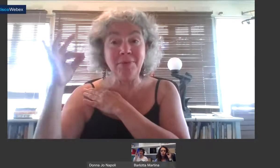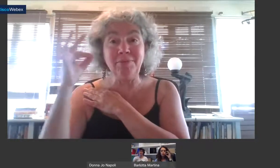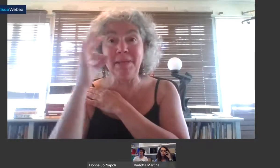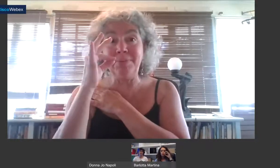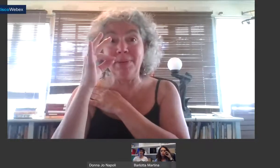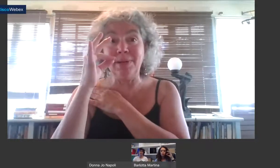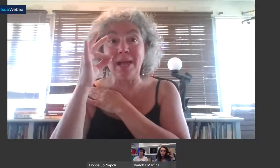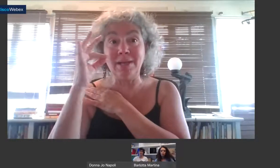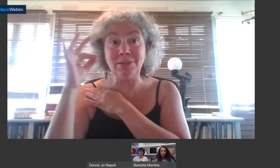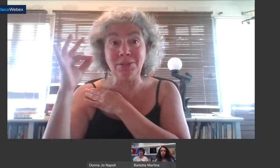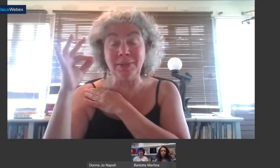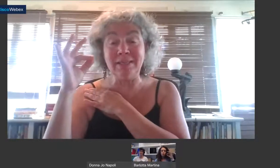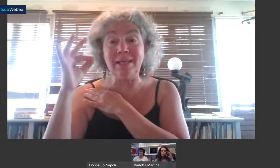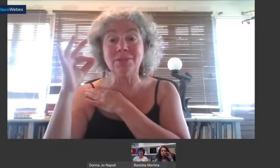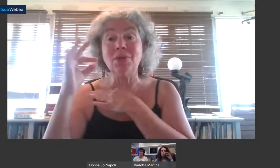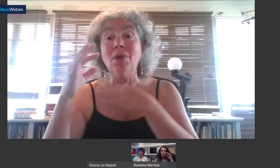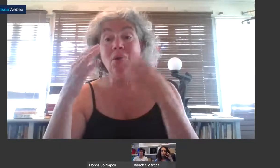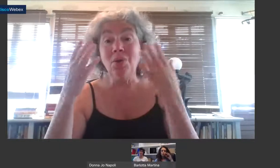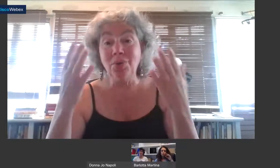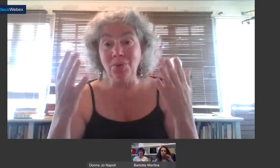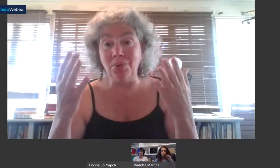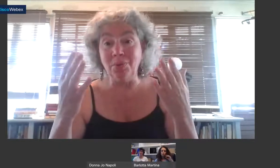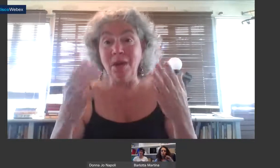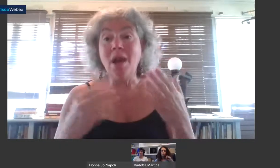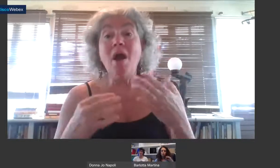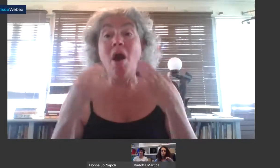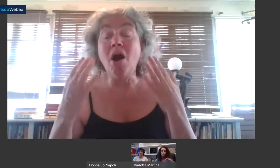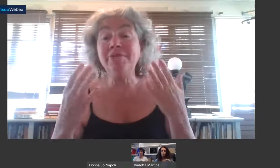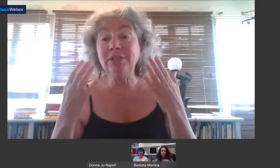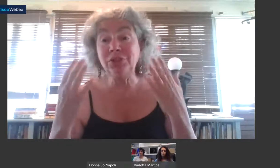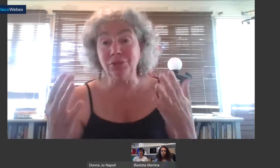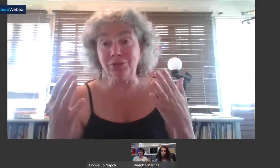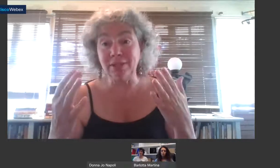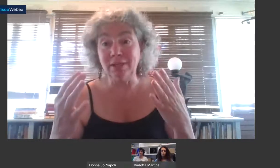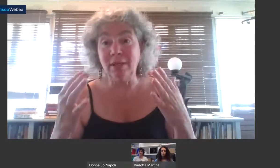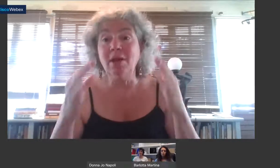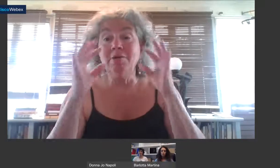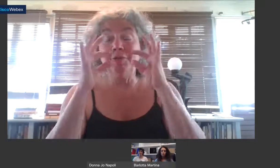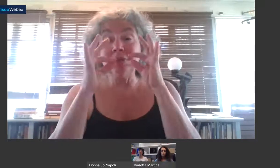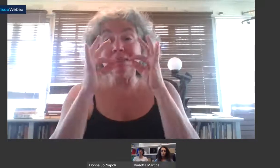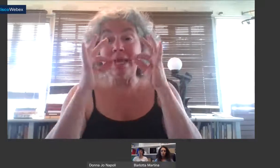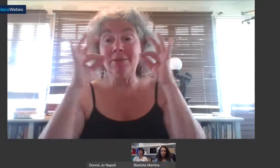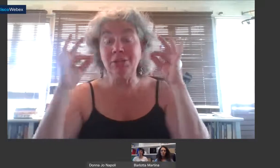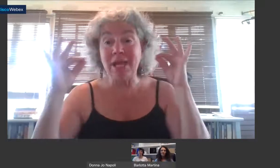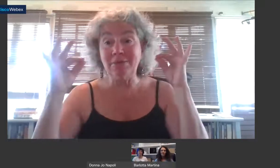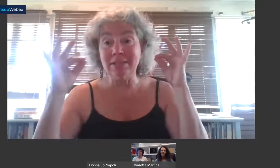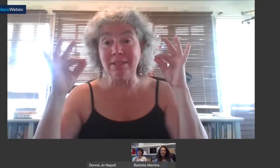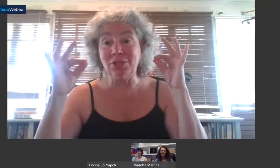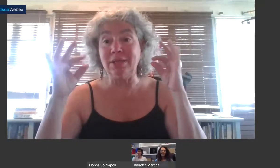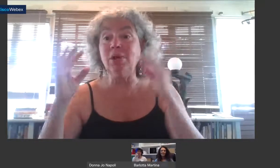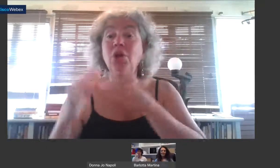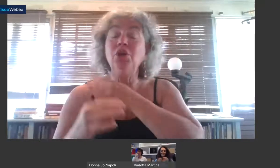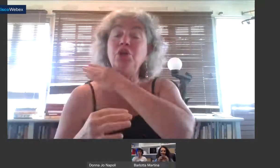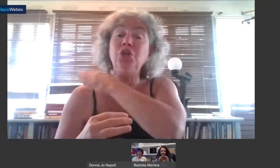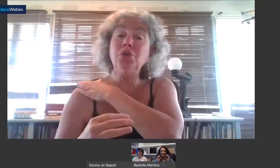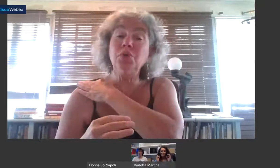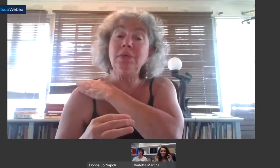of people doing this who, often children, first language acquisition, you